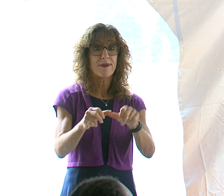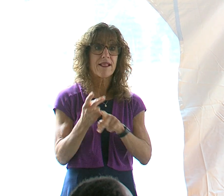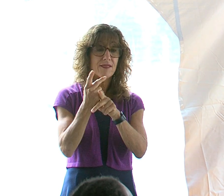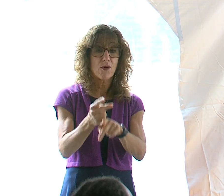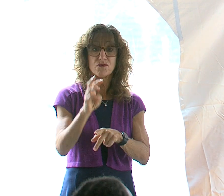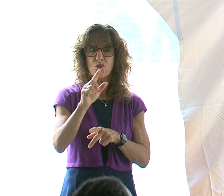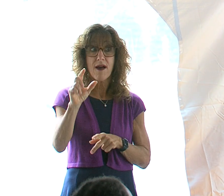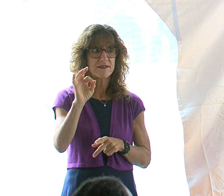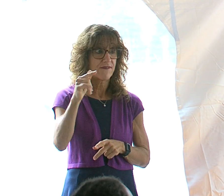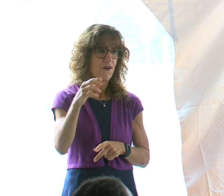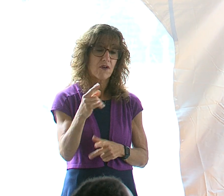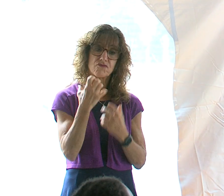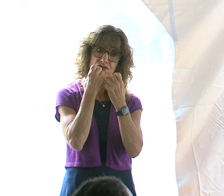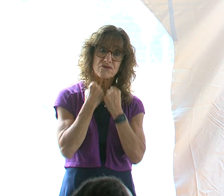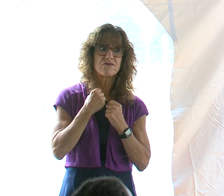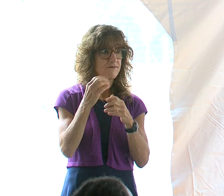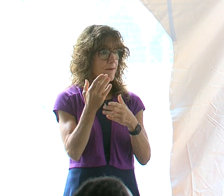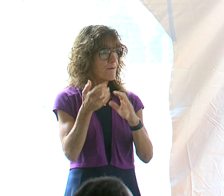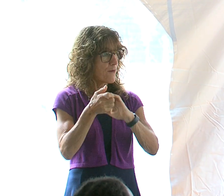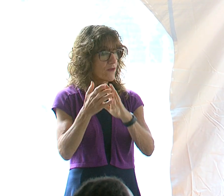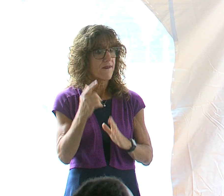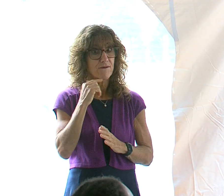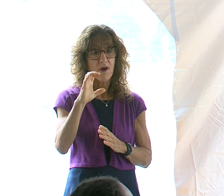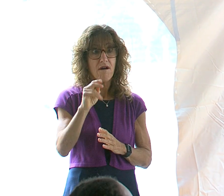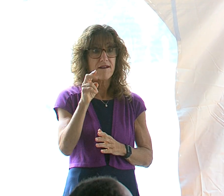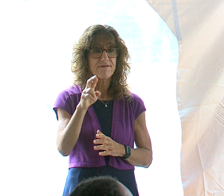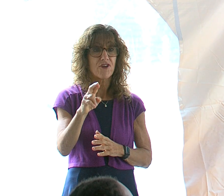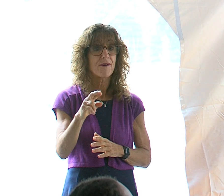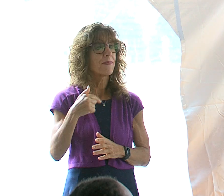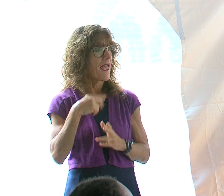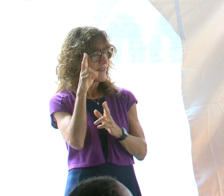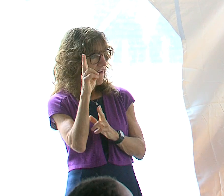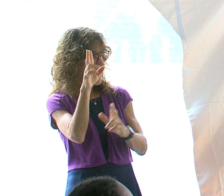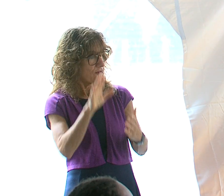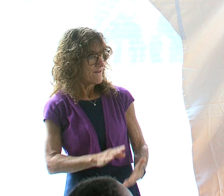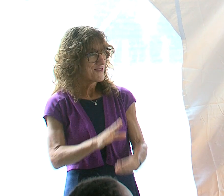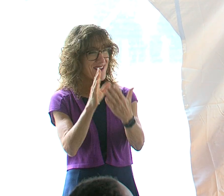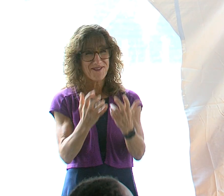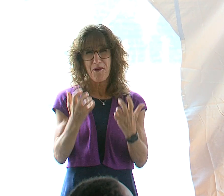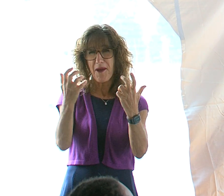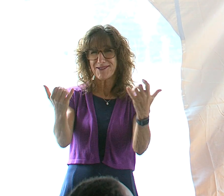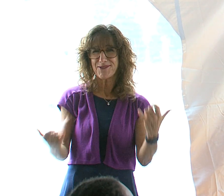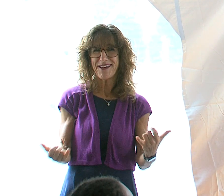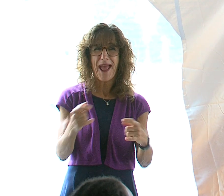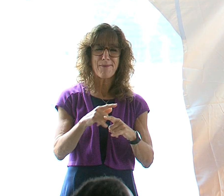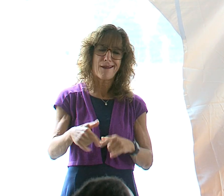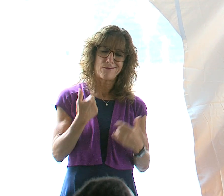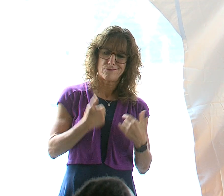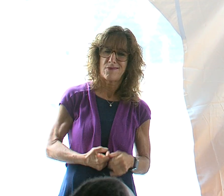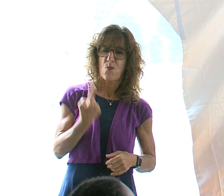Wells Fargo is a truly valued partner to Conifer. I have the honor of addressing the audience today, but I'm only